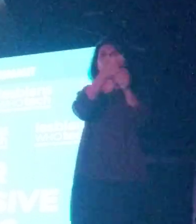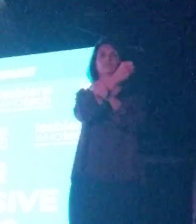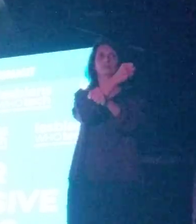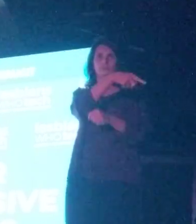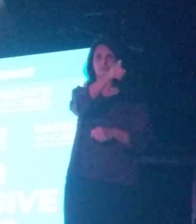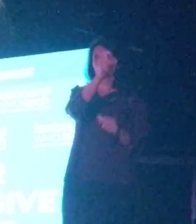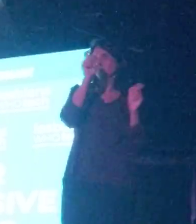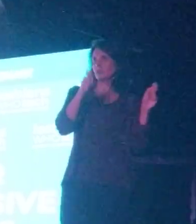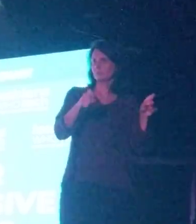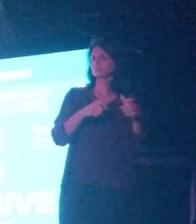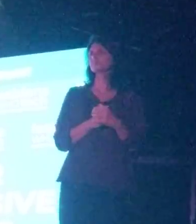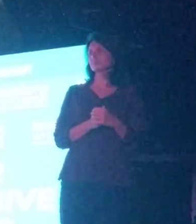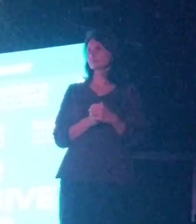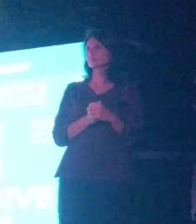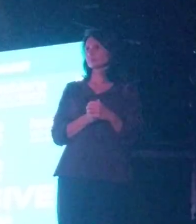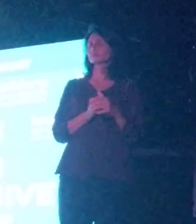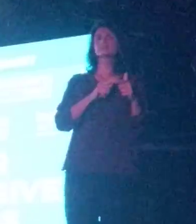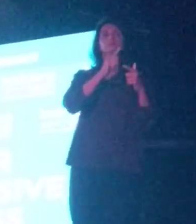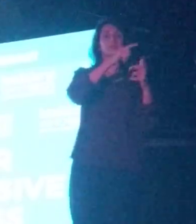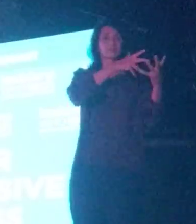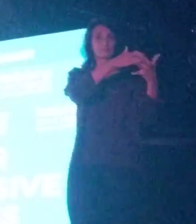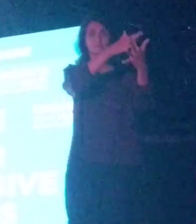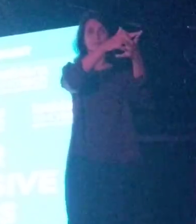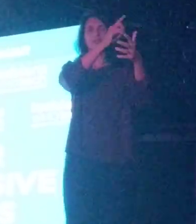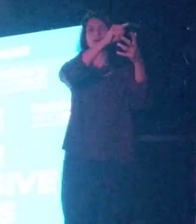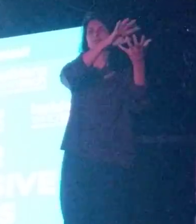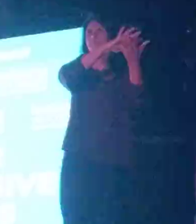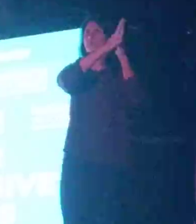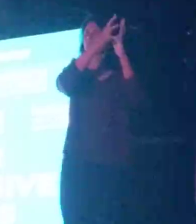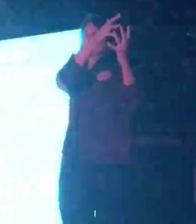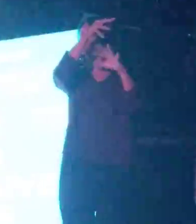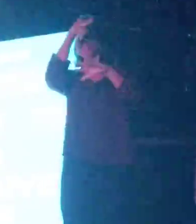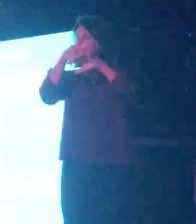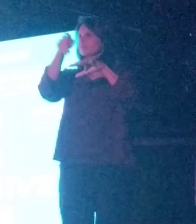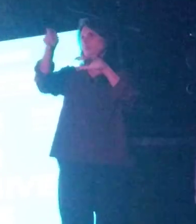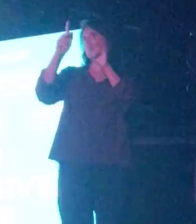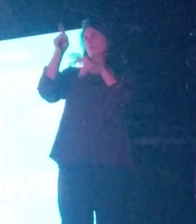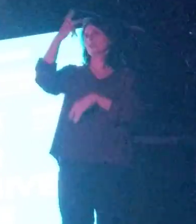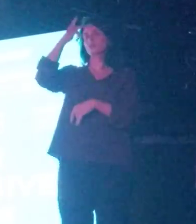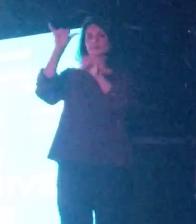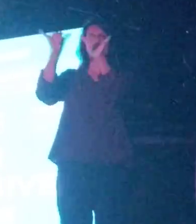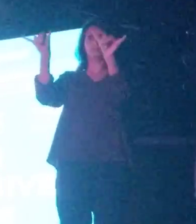to build it into the political system. I mean, one of our problems is that the other side has been